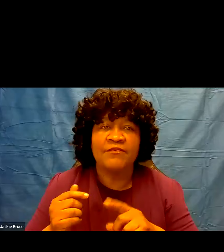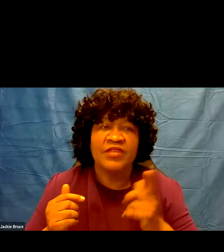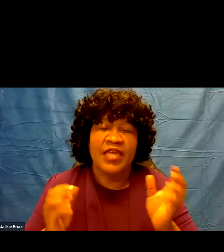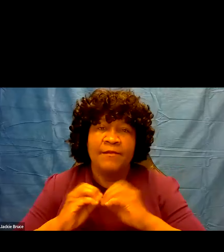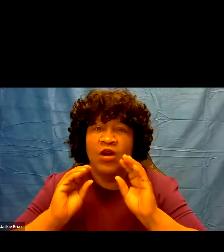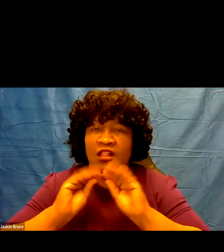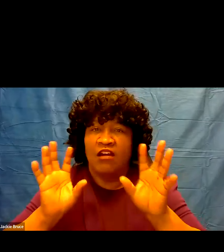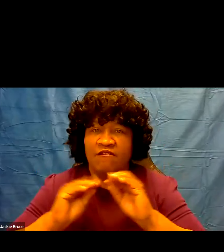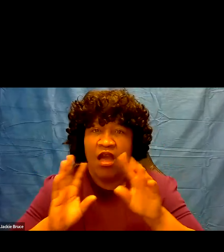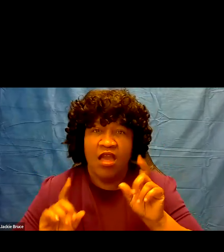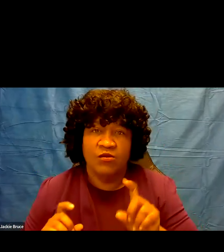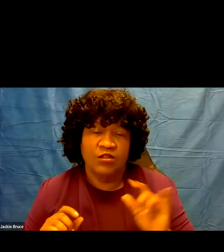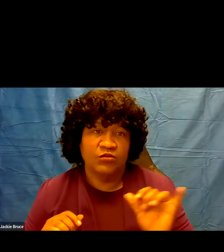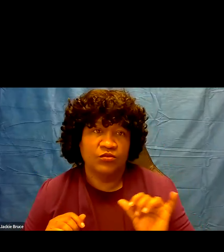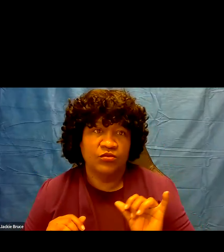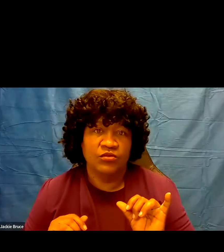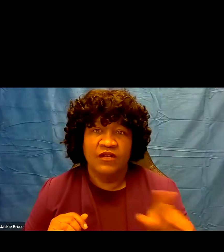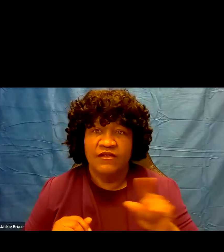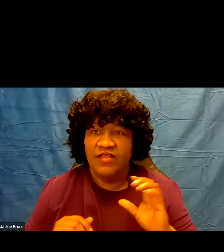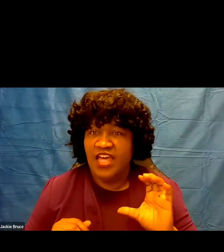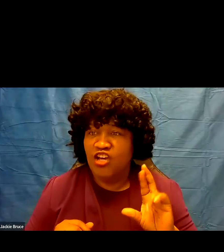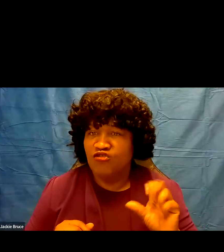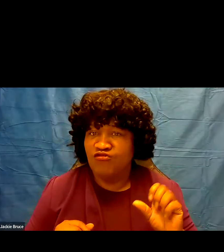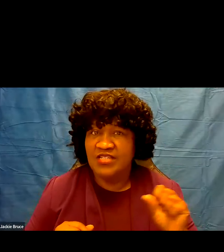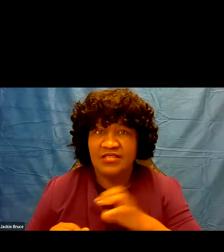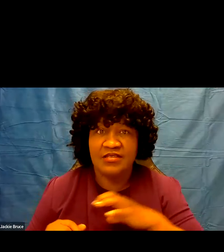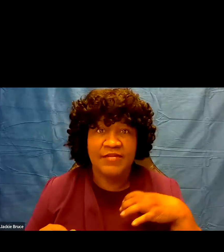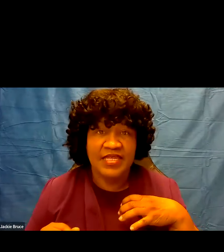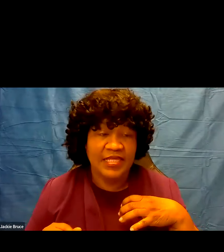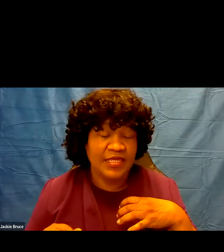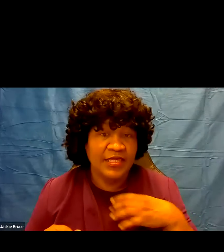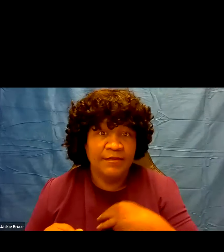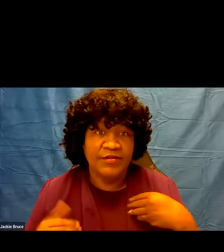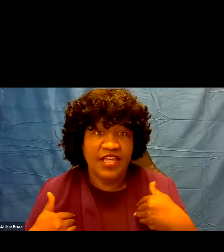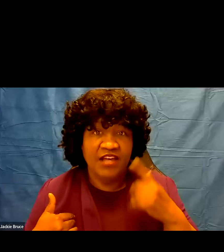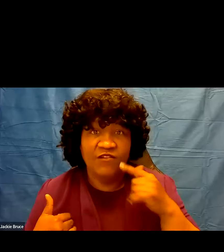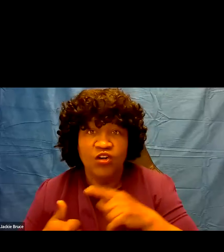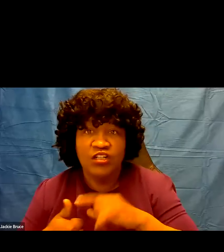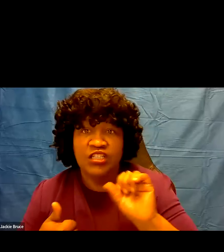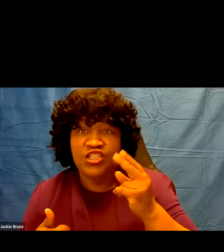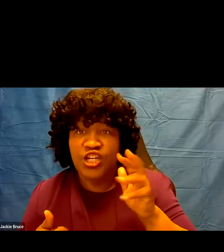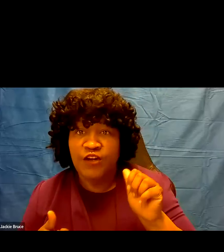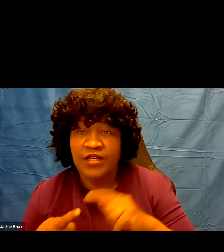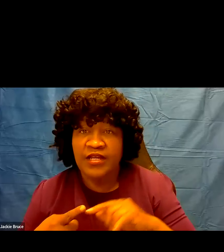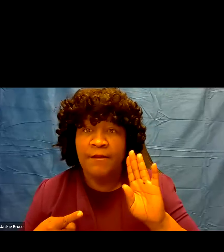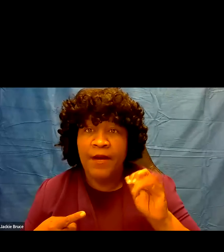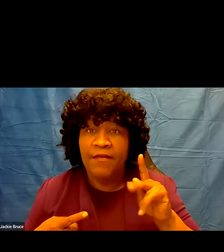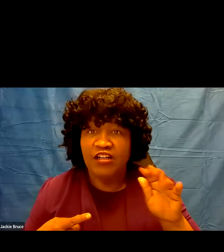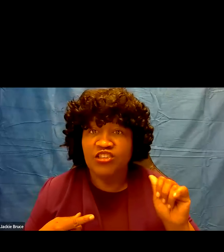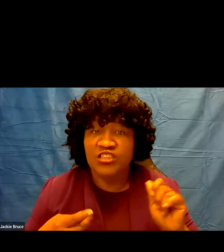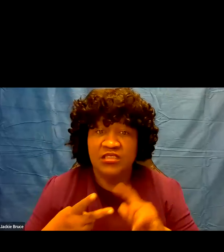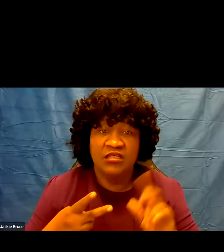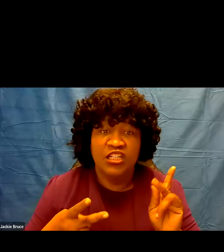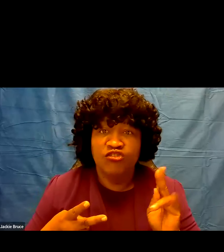clarifying questions that CRIS committee members may have for Sherry, Kashi, Kristen, or